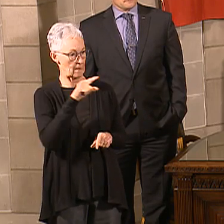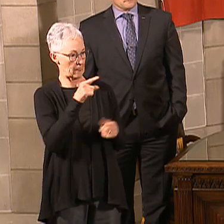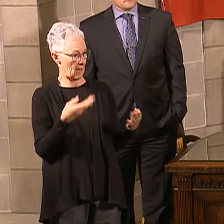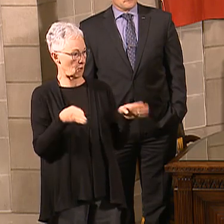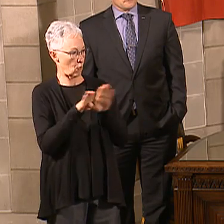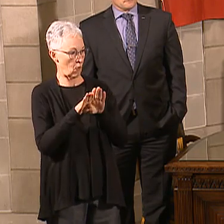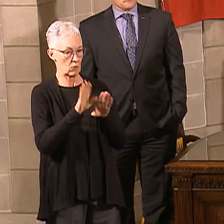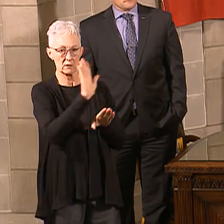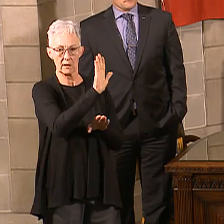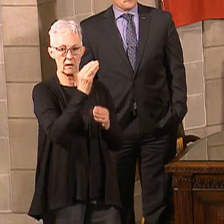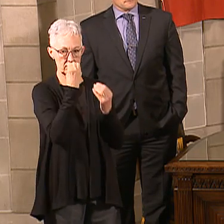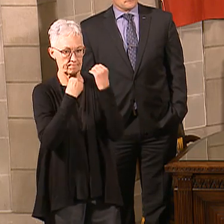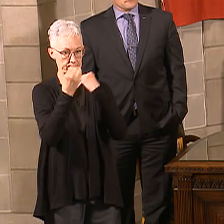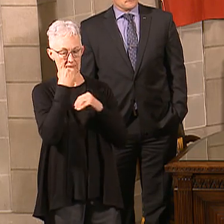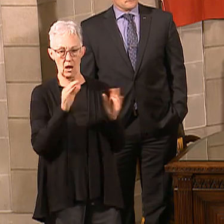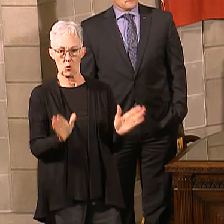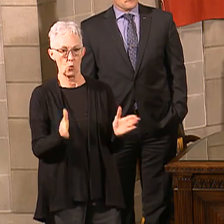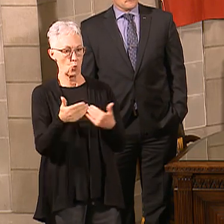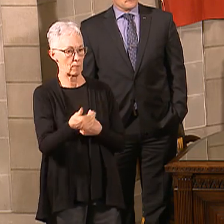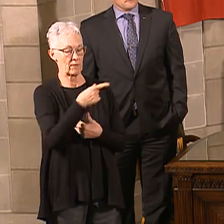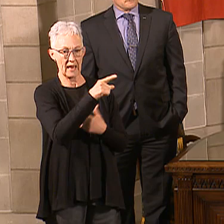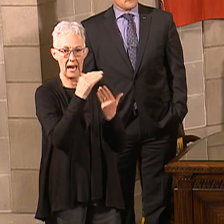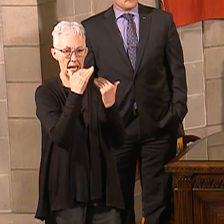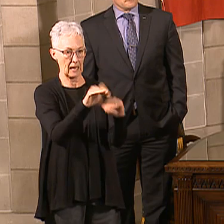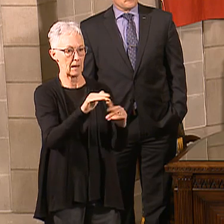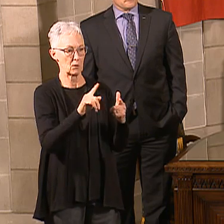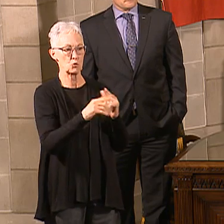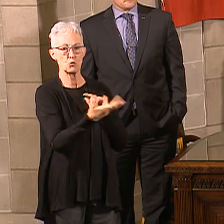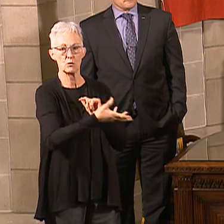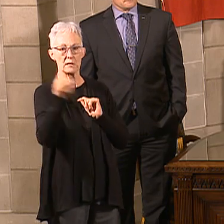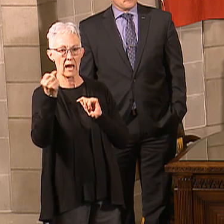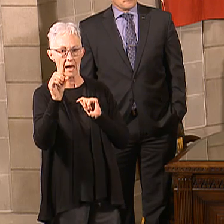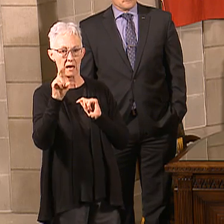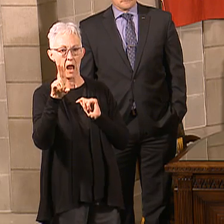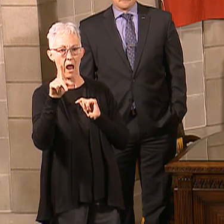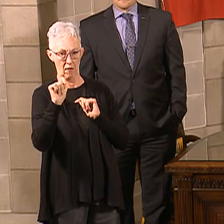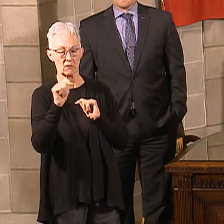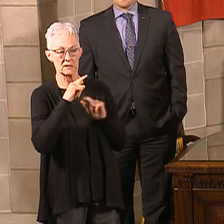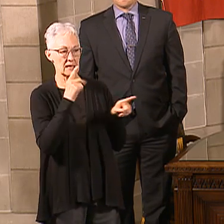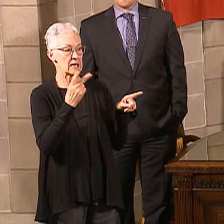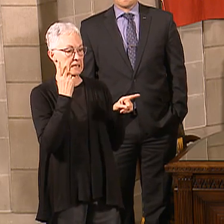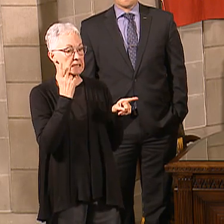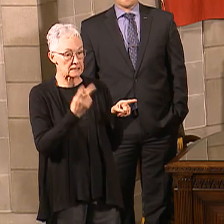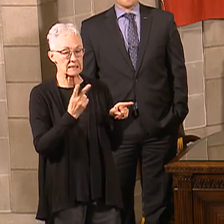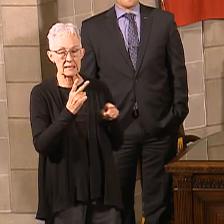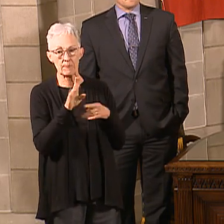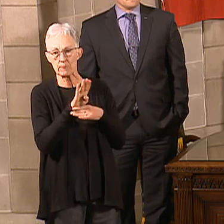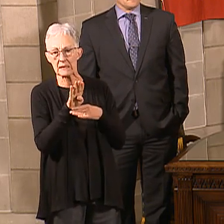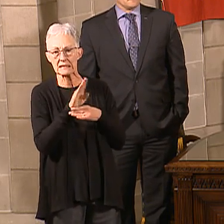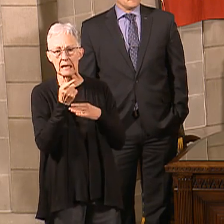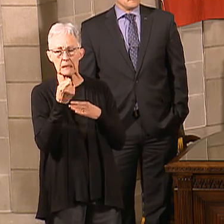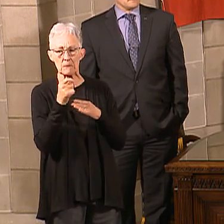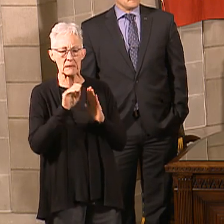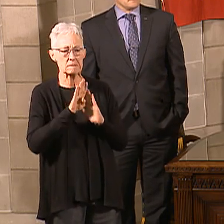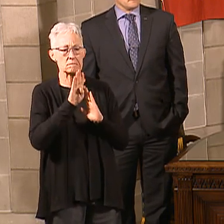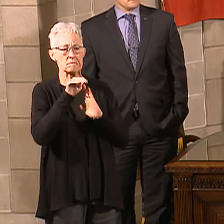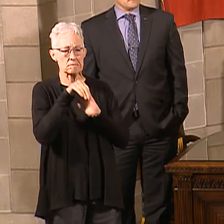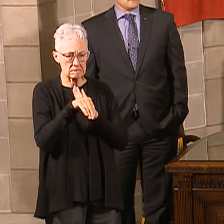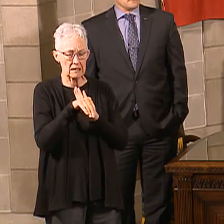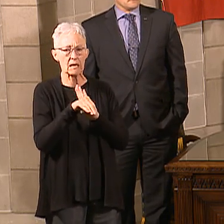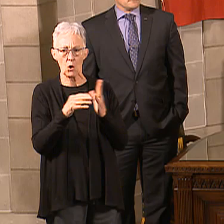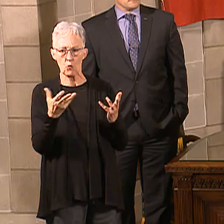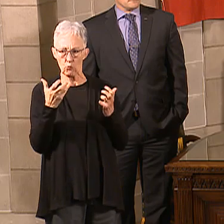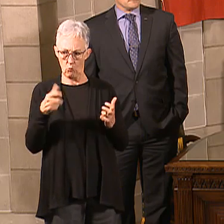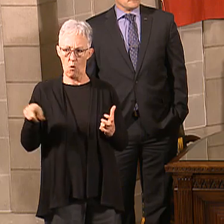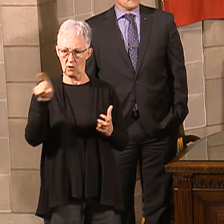dining and were doing takeout only. And they told me that it had certainly impacted their business, but they're seeing a lot of takeout orders. So please continue to support your local restaurants